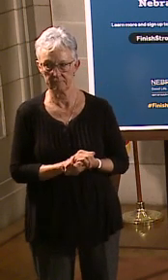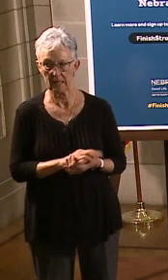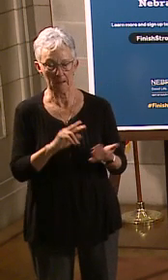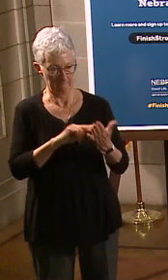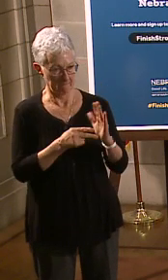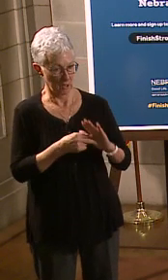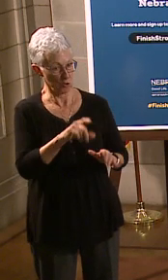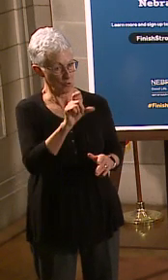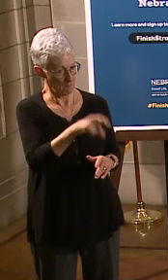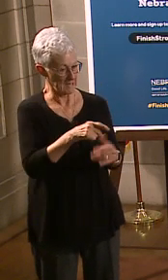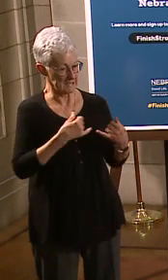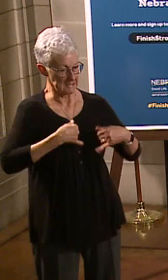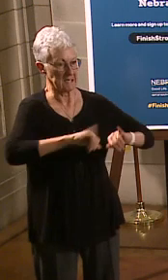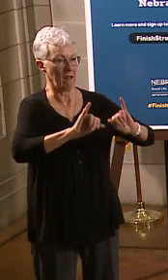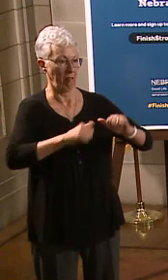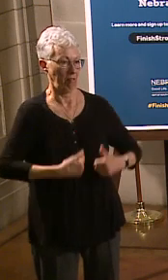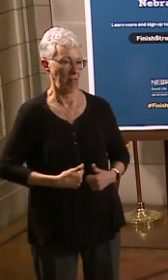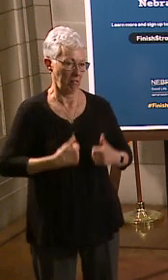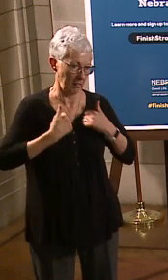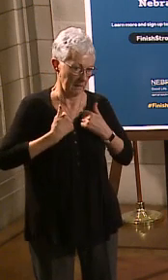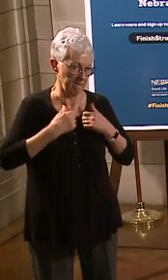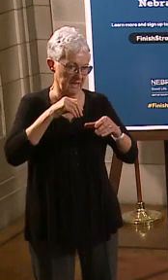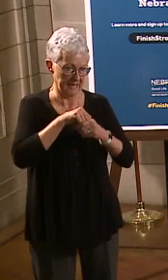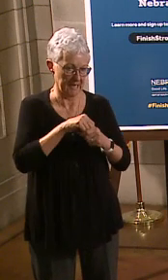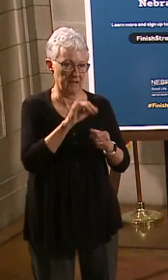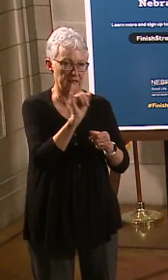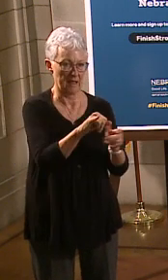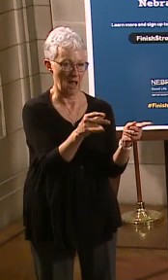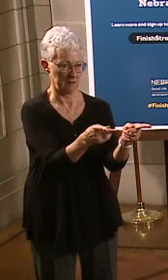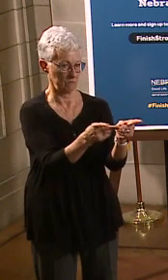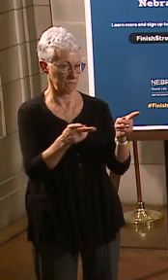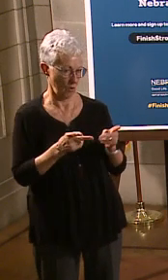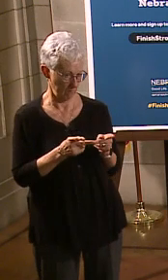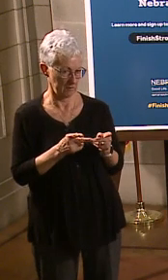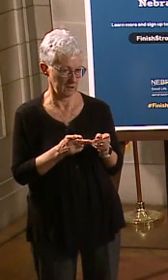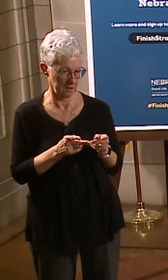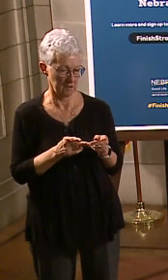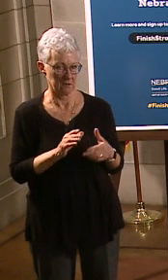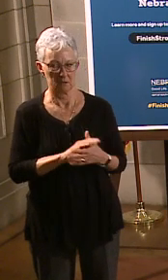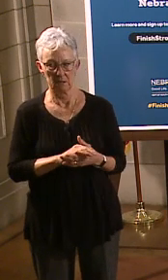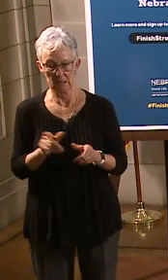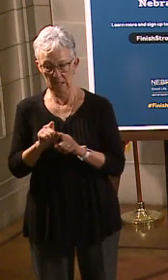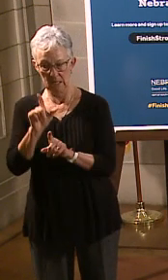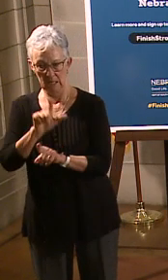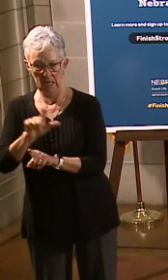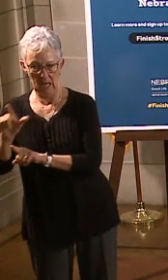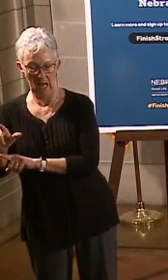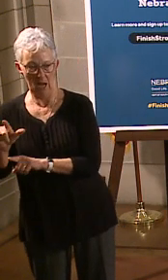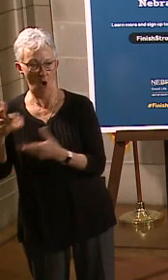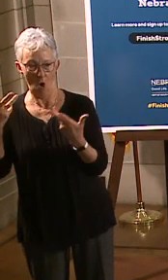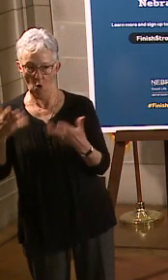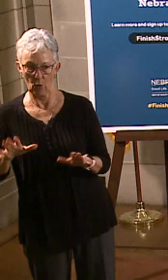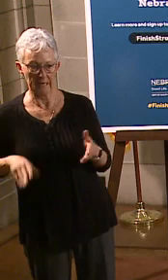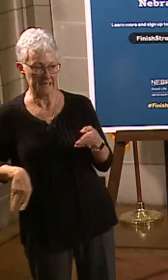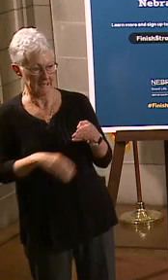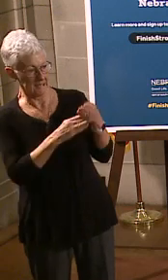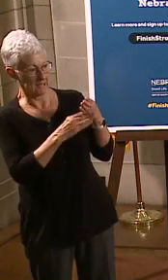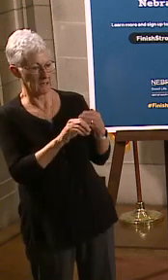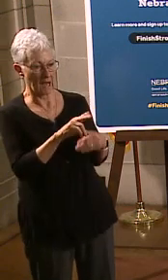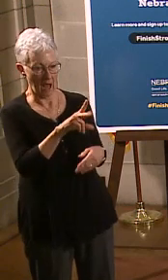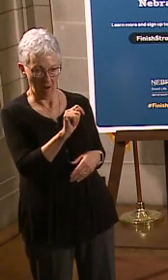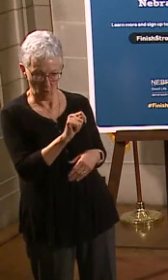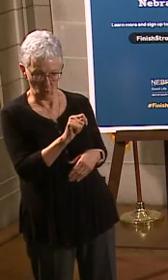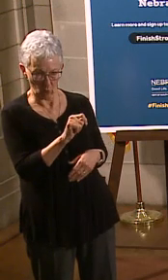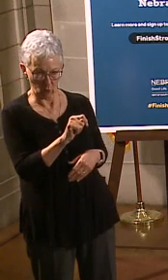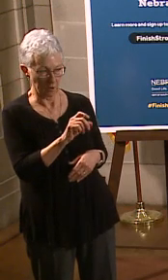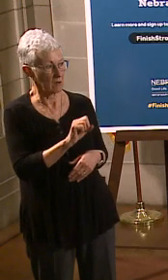property for which assistance is requested. This is an important point. We've had some questions about it. So a landlord who's already evicted a tenant or a tenant who's already moved